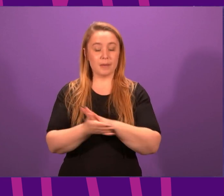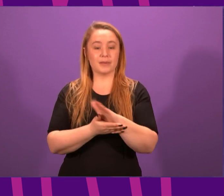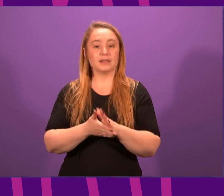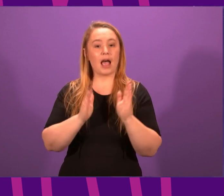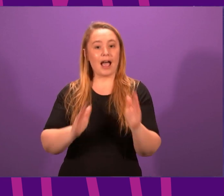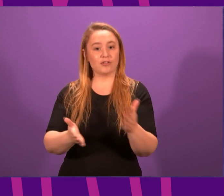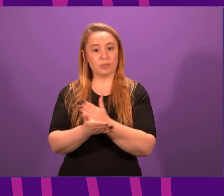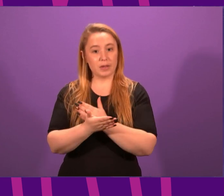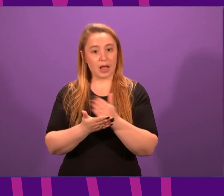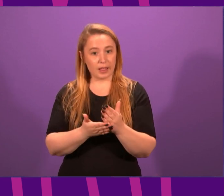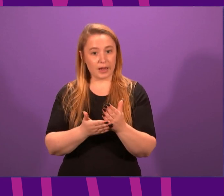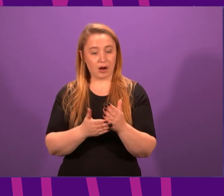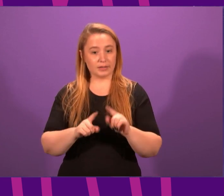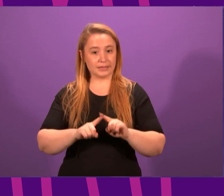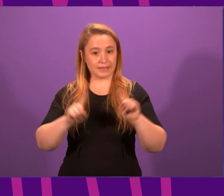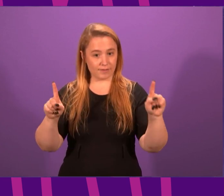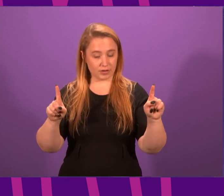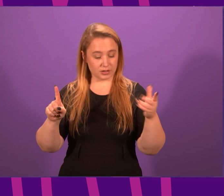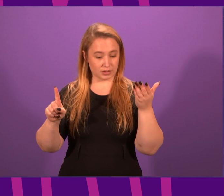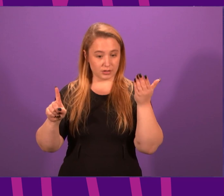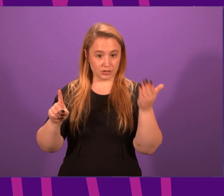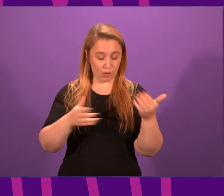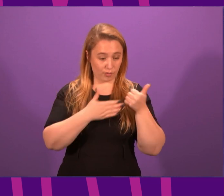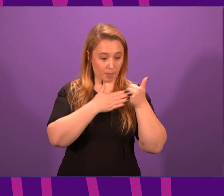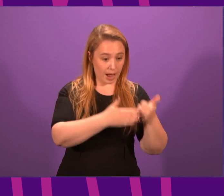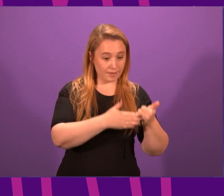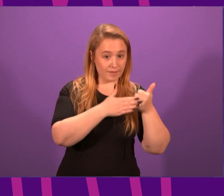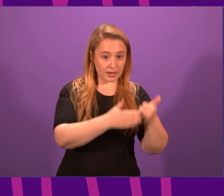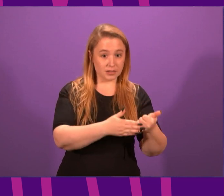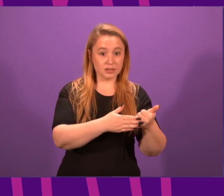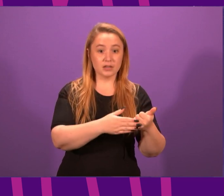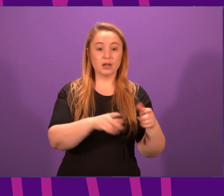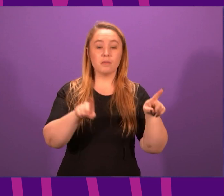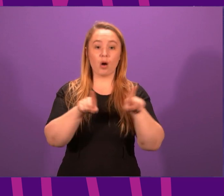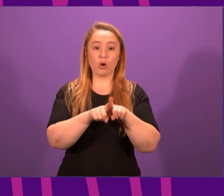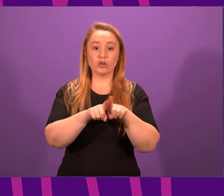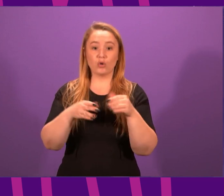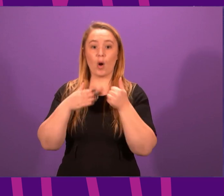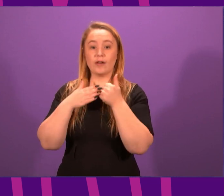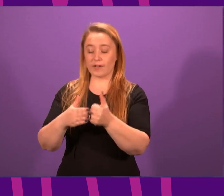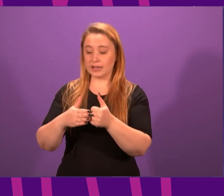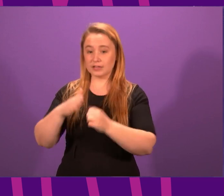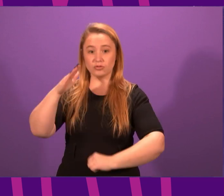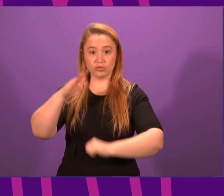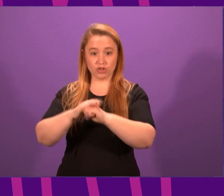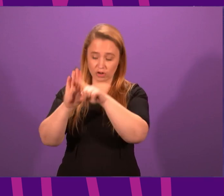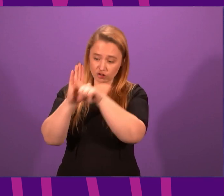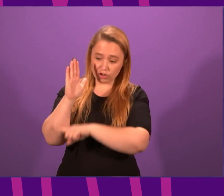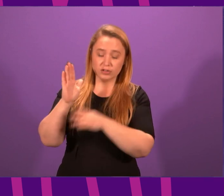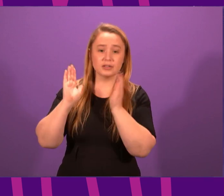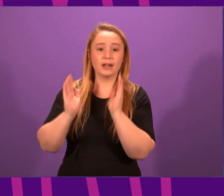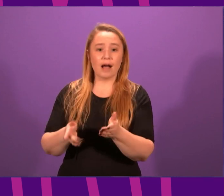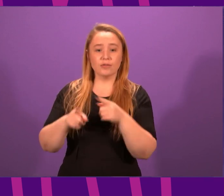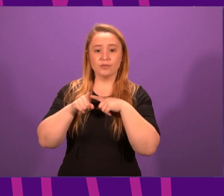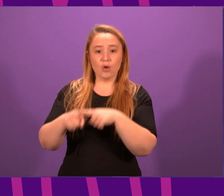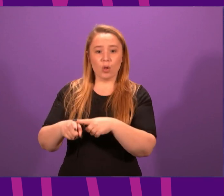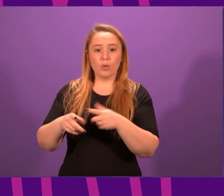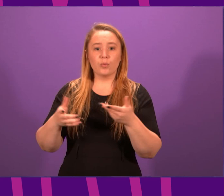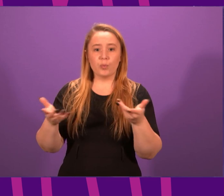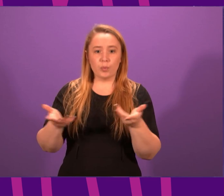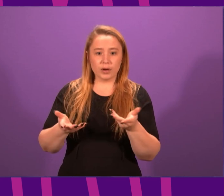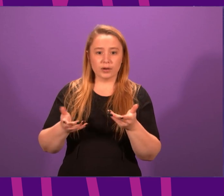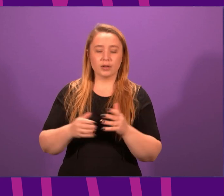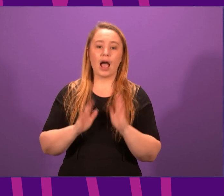distinction between that kind of advice and the advice about where restrictions are necessary. That must be led